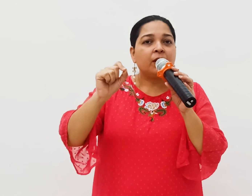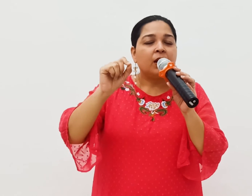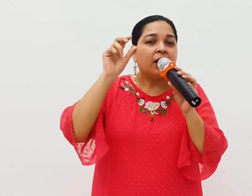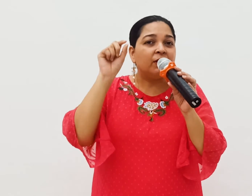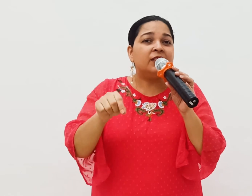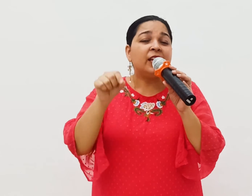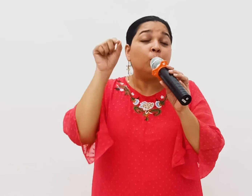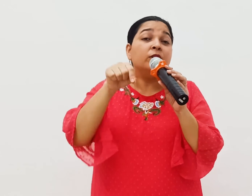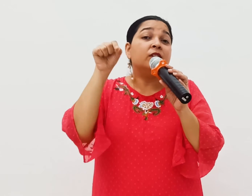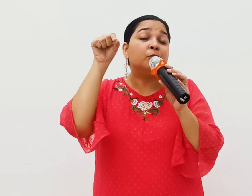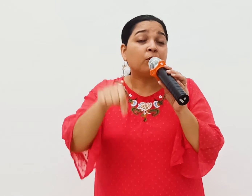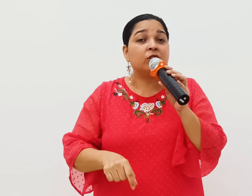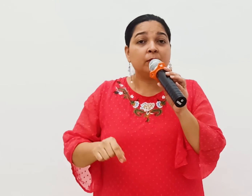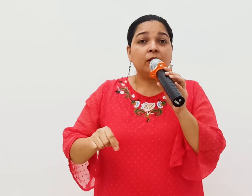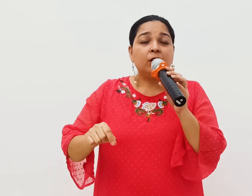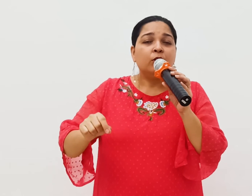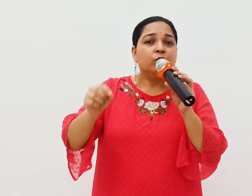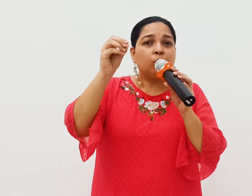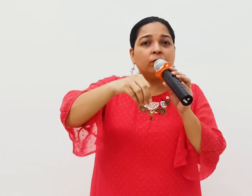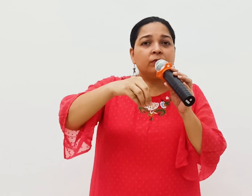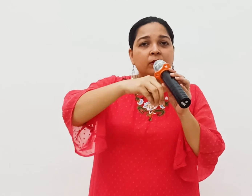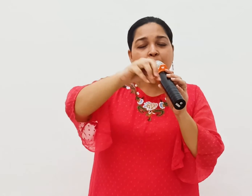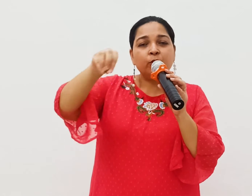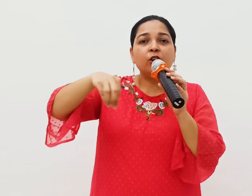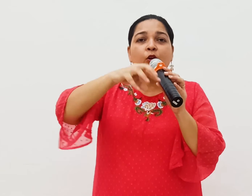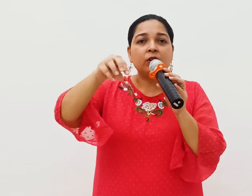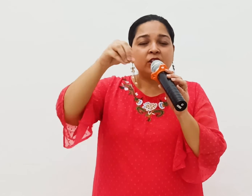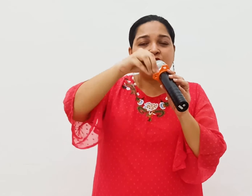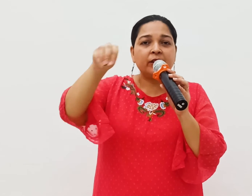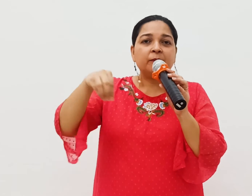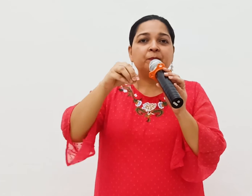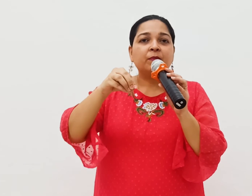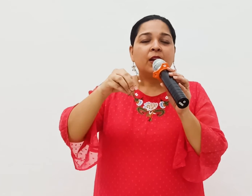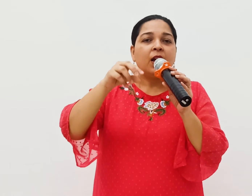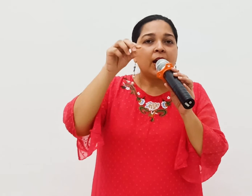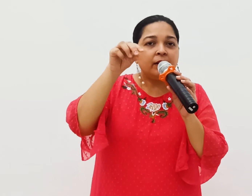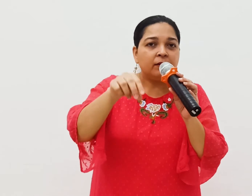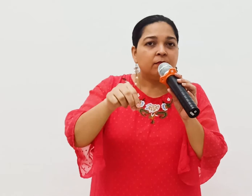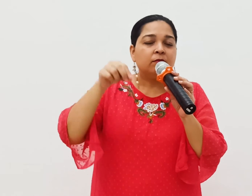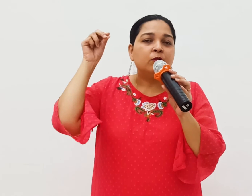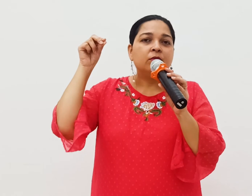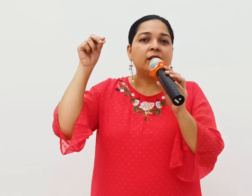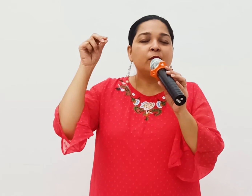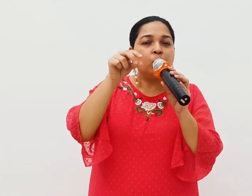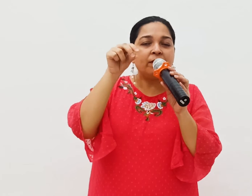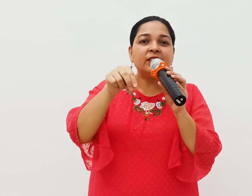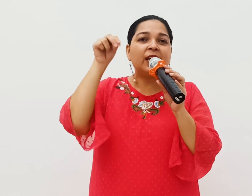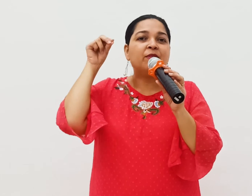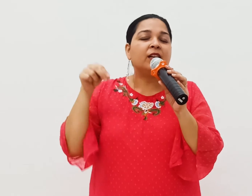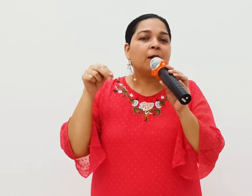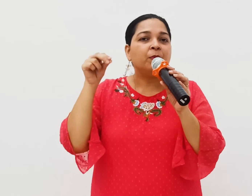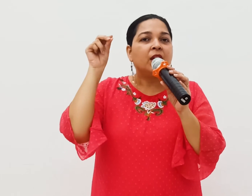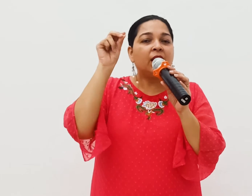name and we'll see who is responsible. So they put the lot, the chit, and they said,